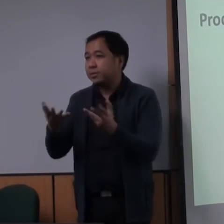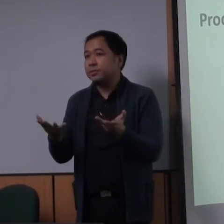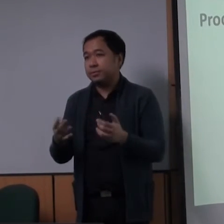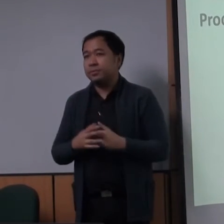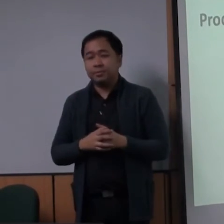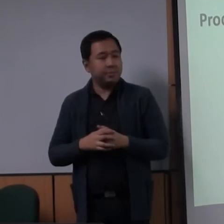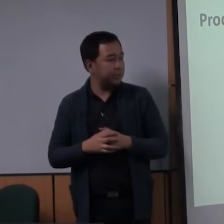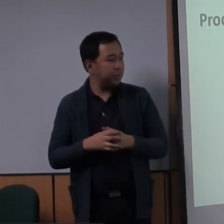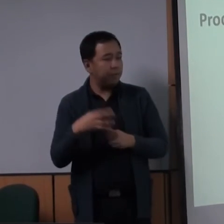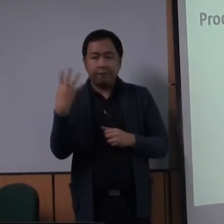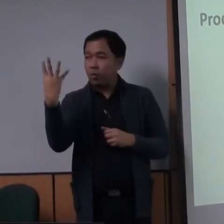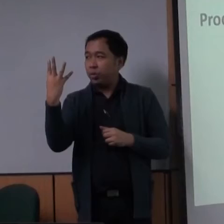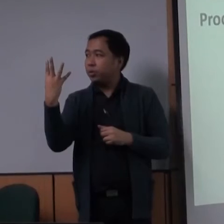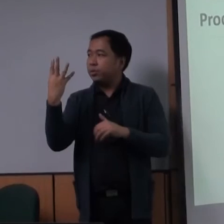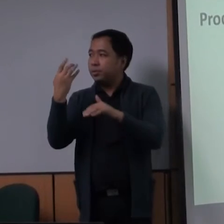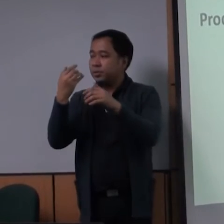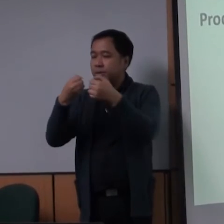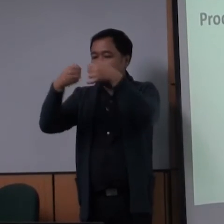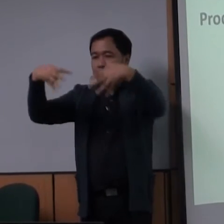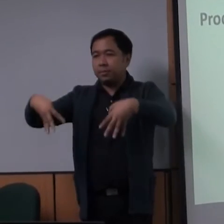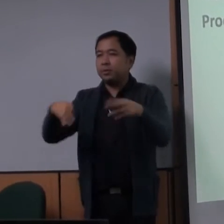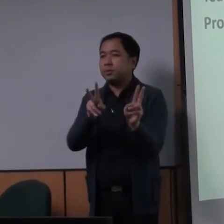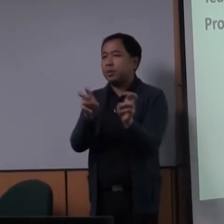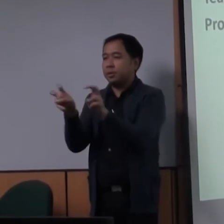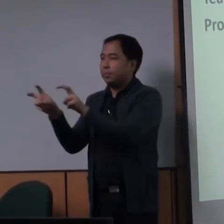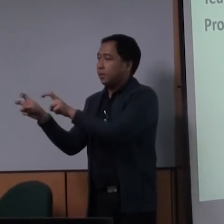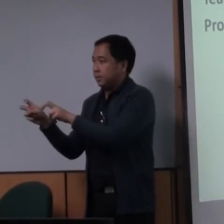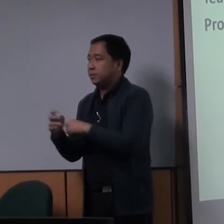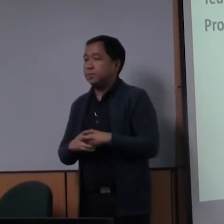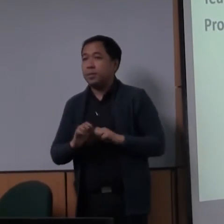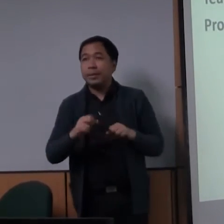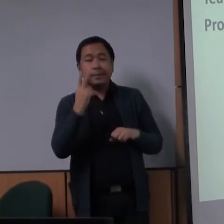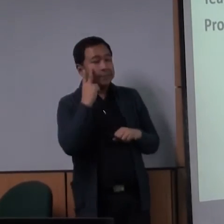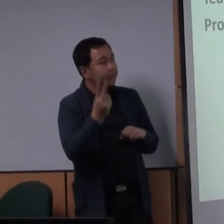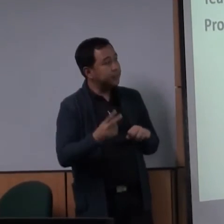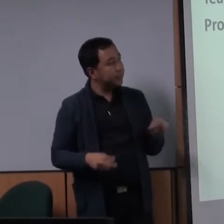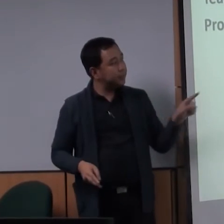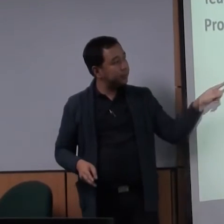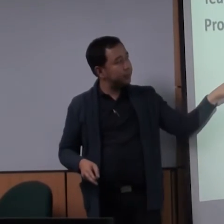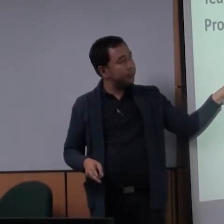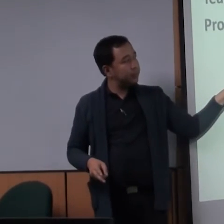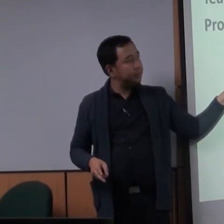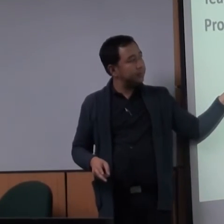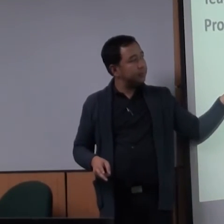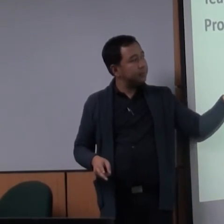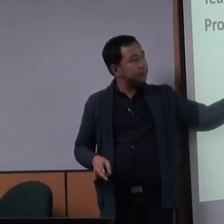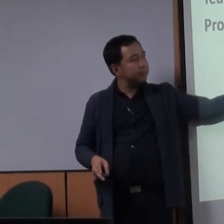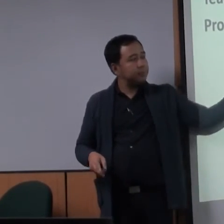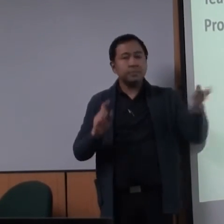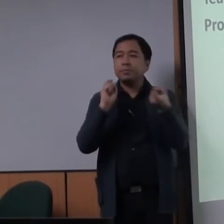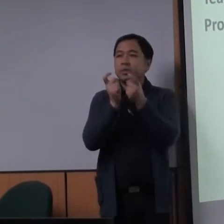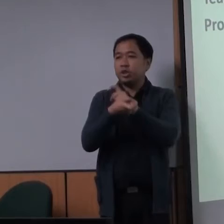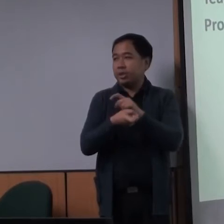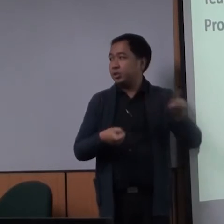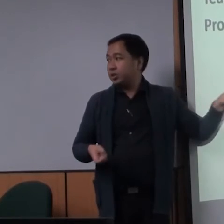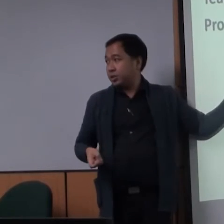So the 4 subtopics on the comprehension. As you can see here lang, this part, yung bago,